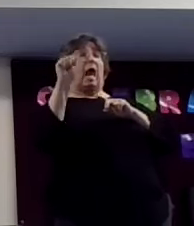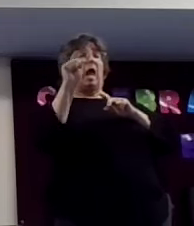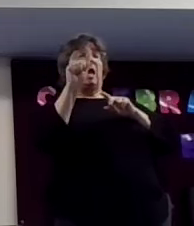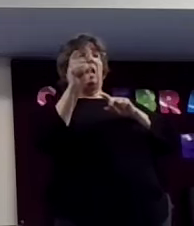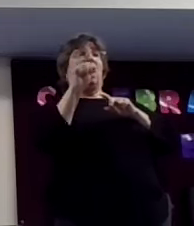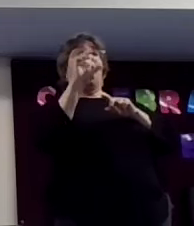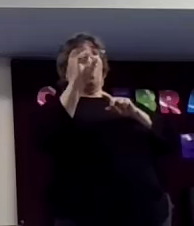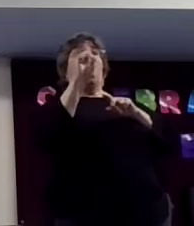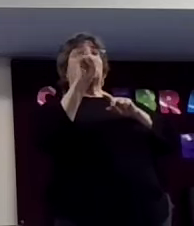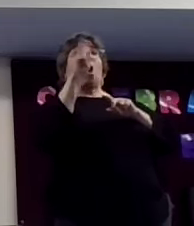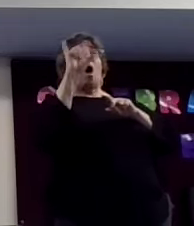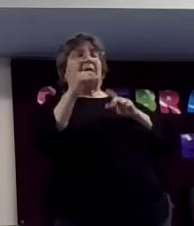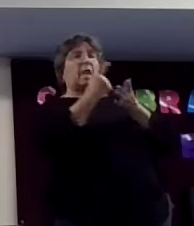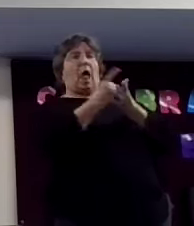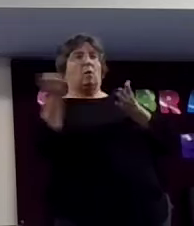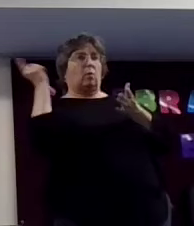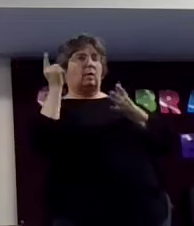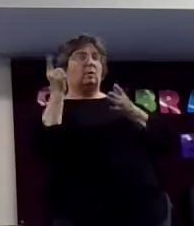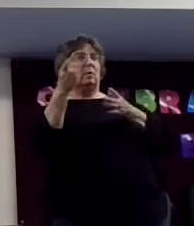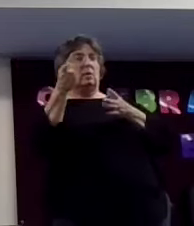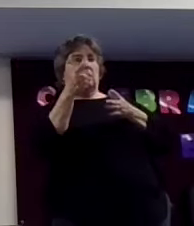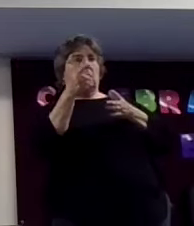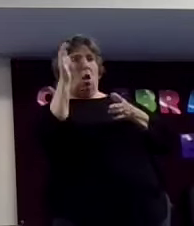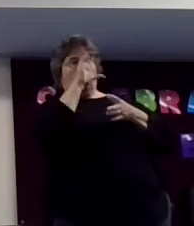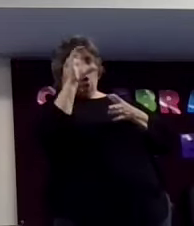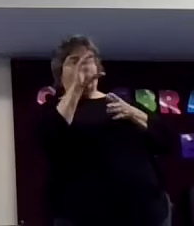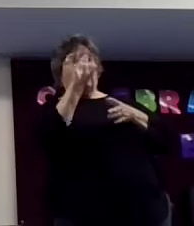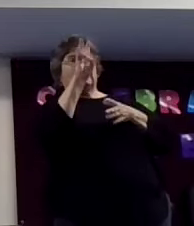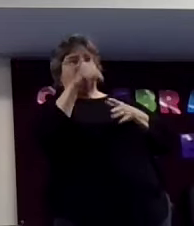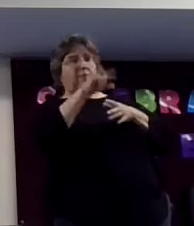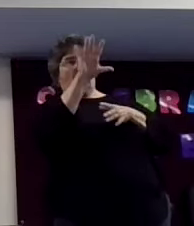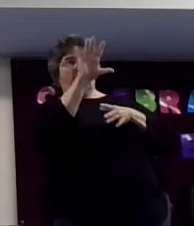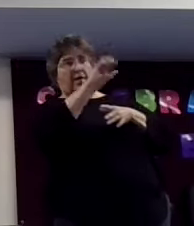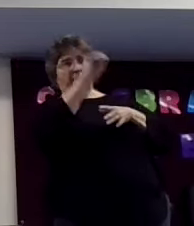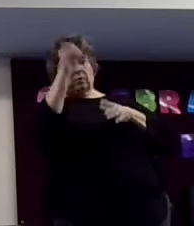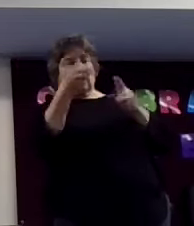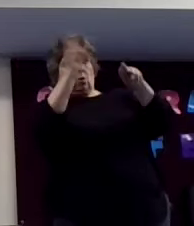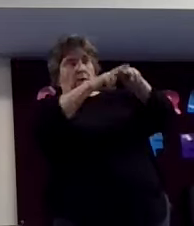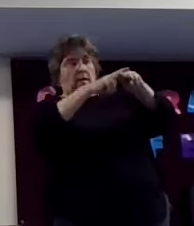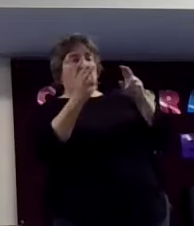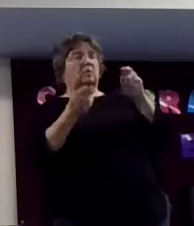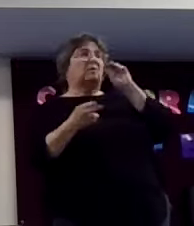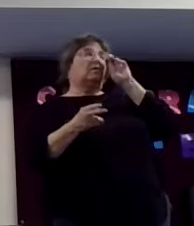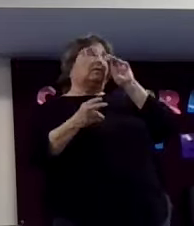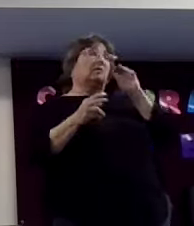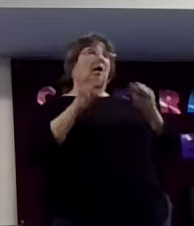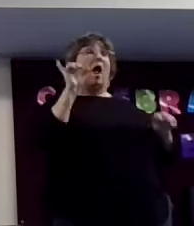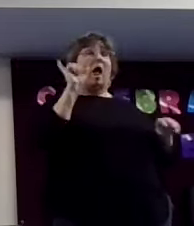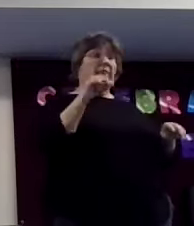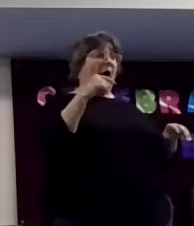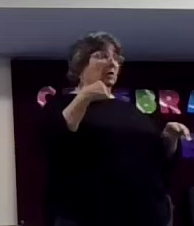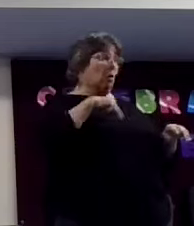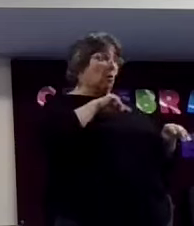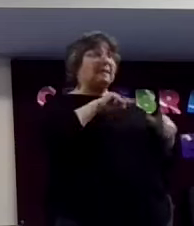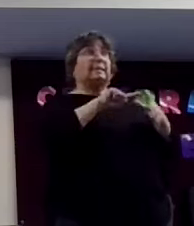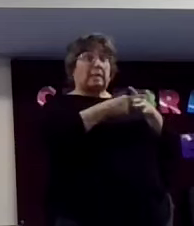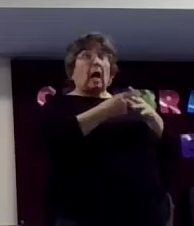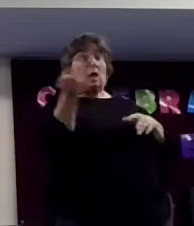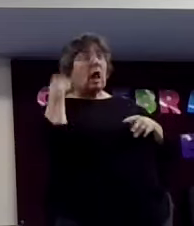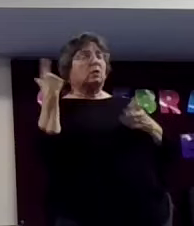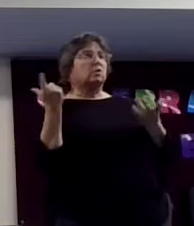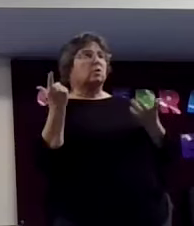York, Donnie, you know, last week, and you know, they're coming in looking for a 7.5% increase, which is about where we